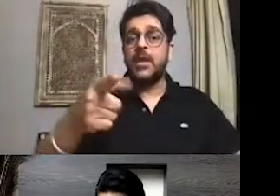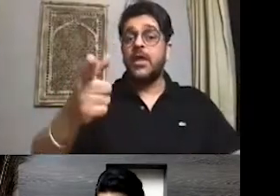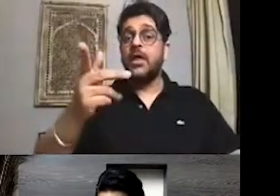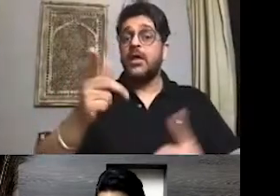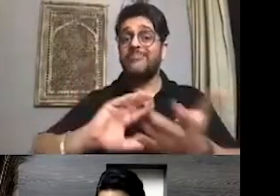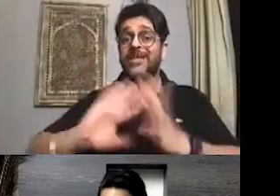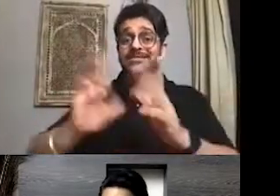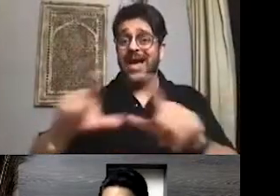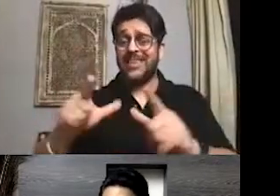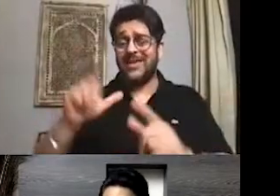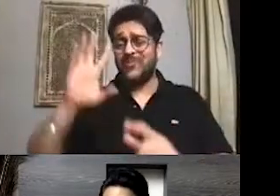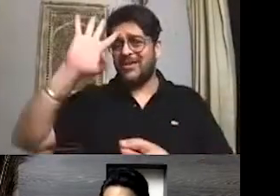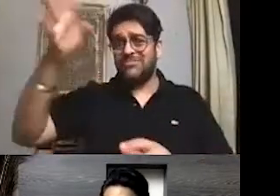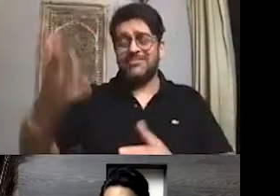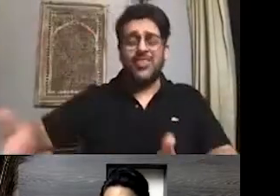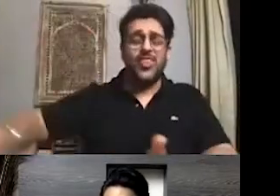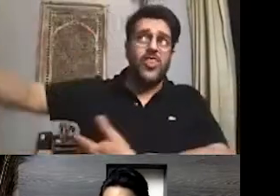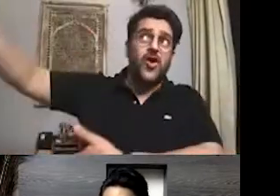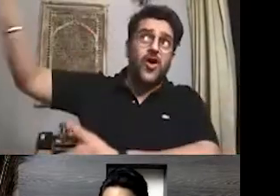across.